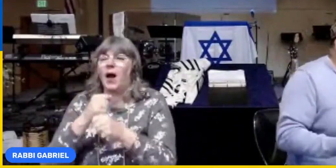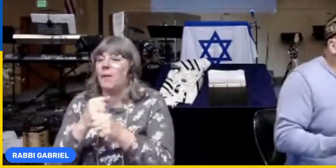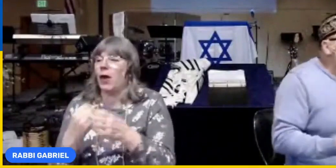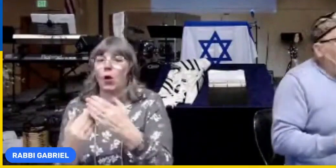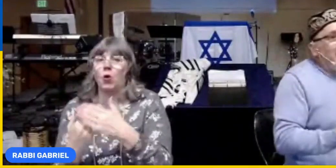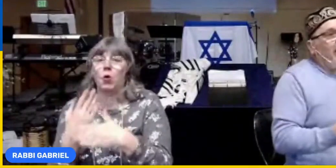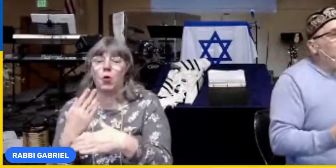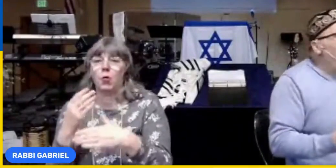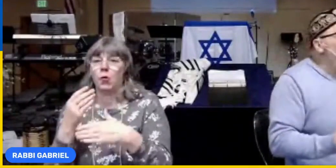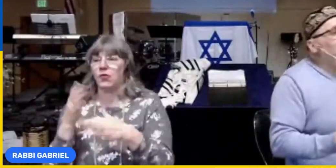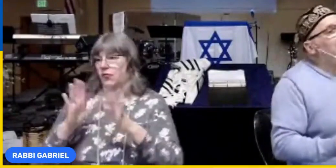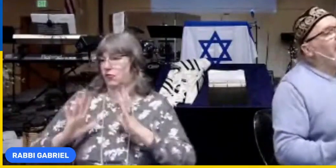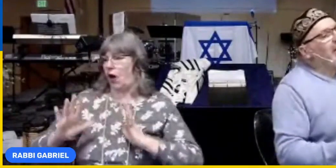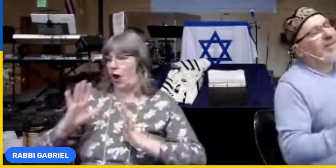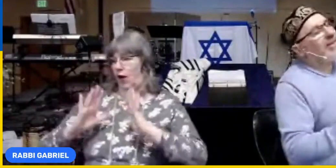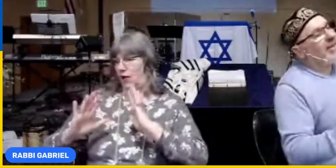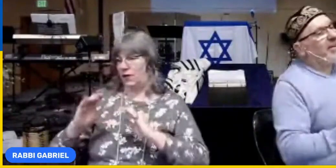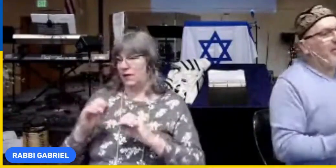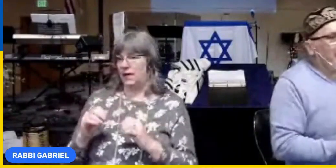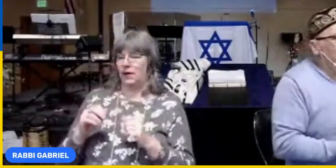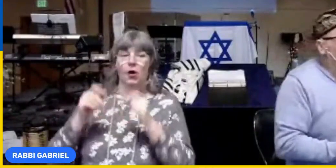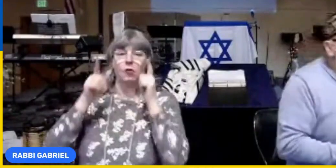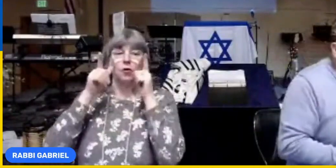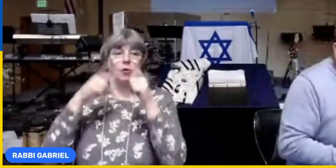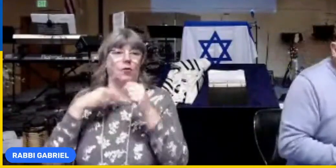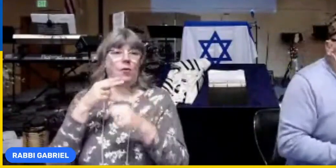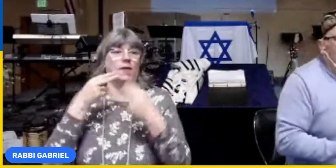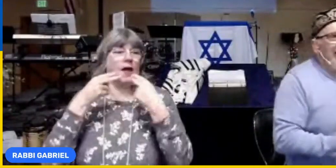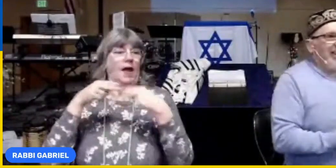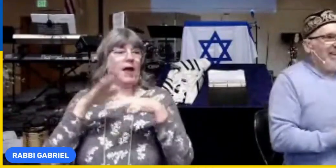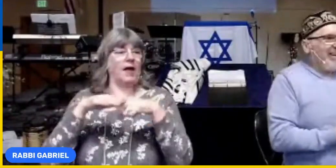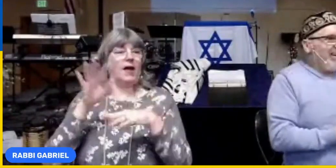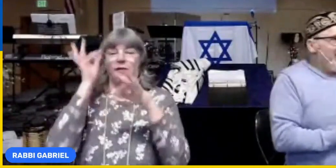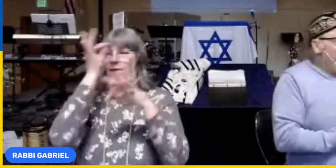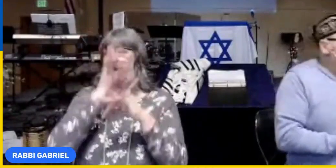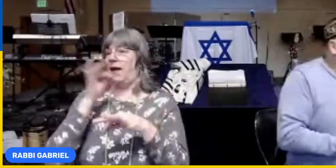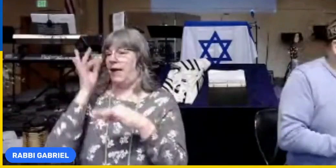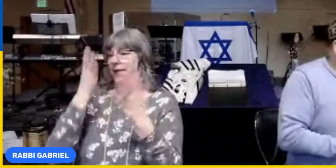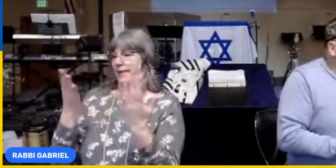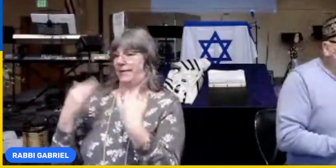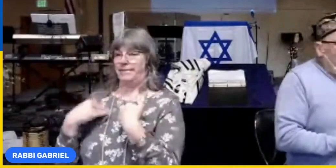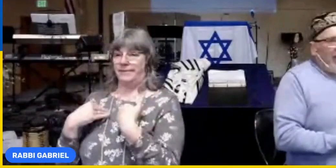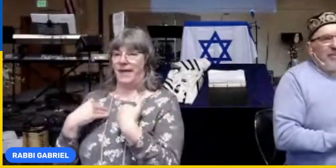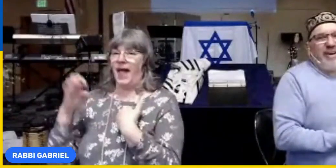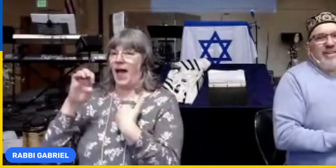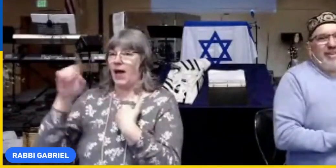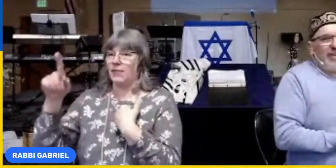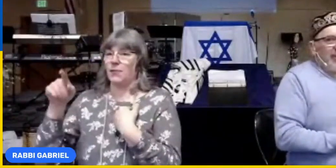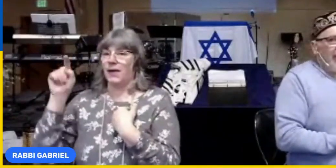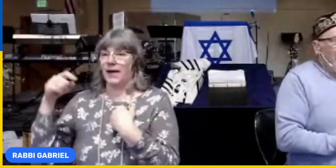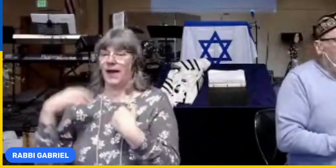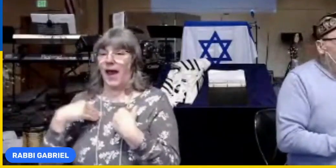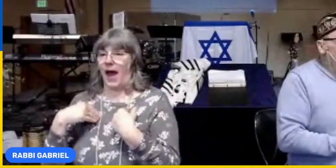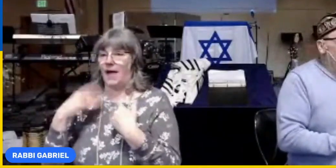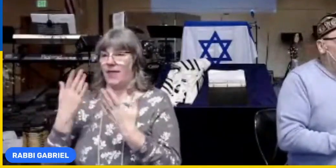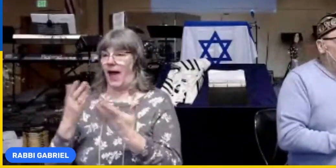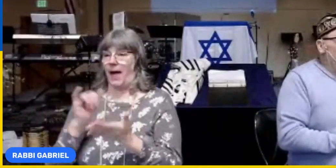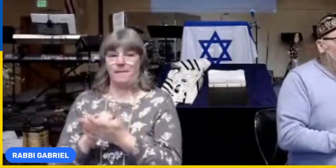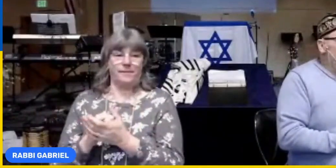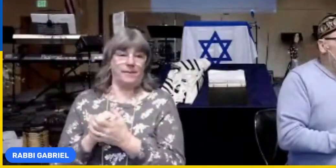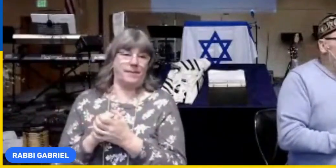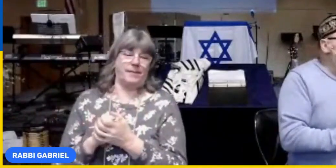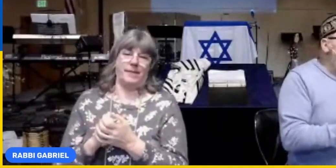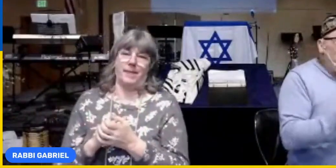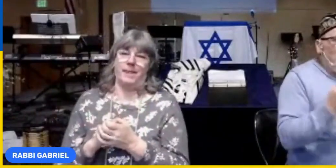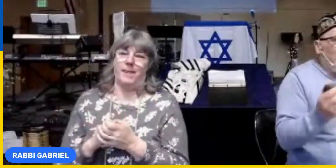trend. Egg on the face look, you know, it's great. you know, the egg on the face, the, you